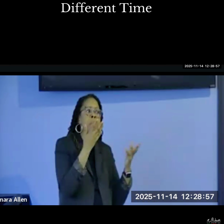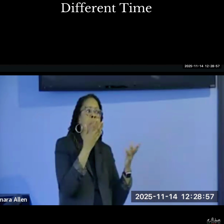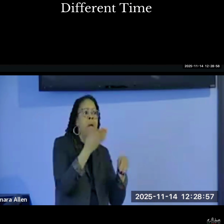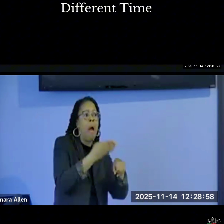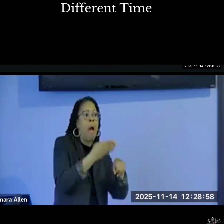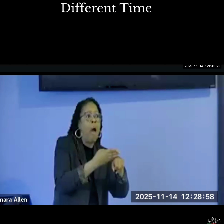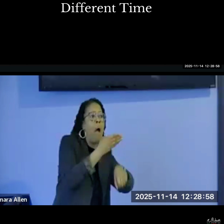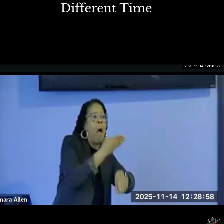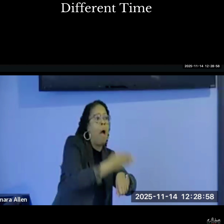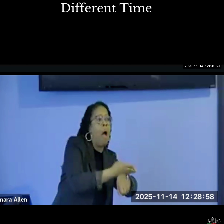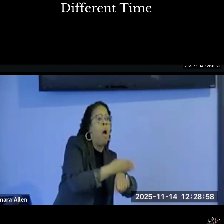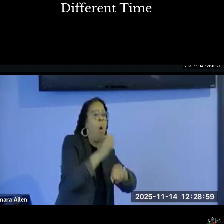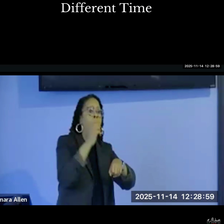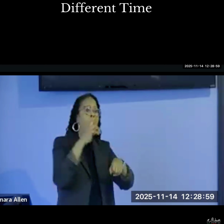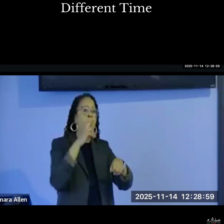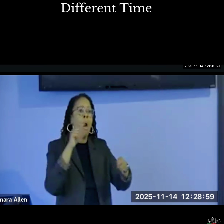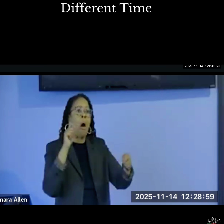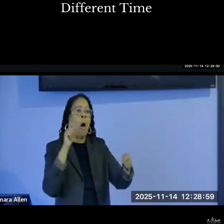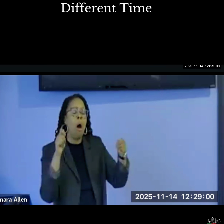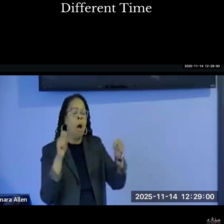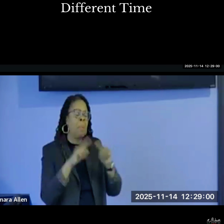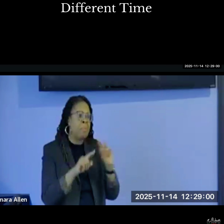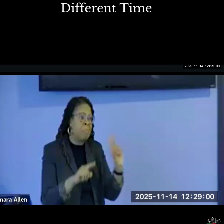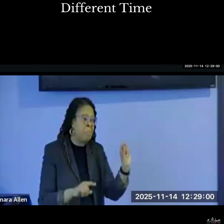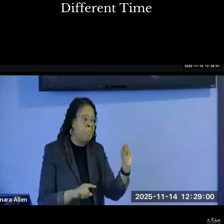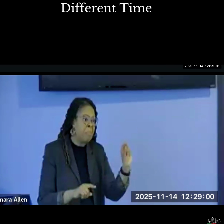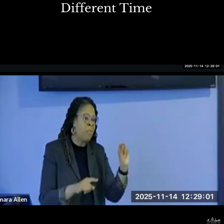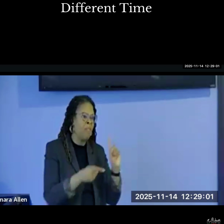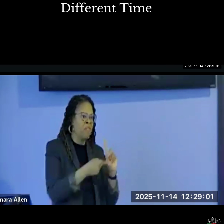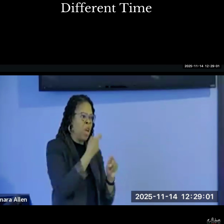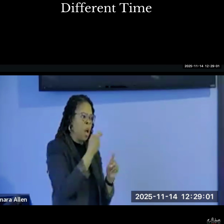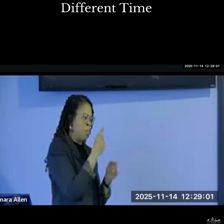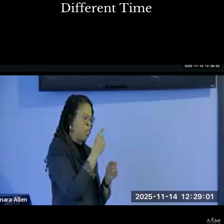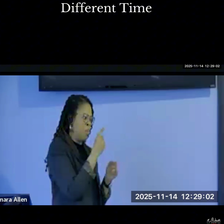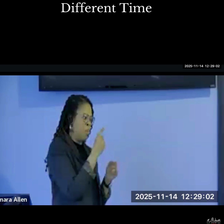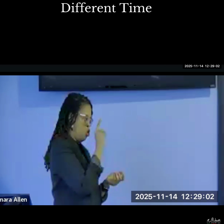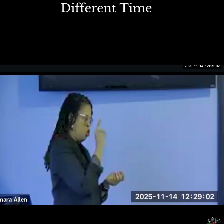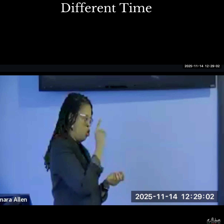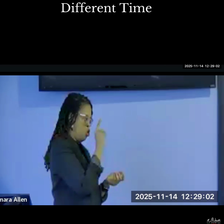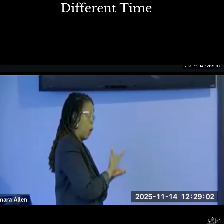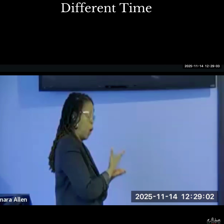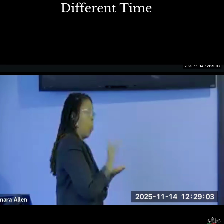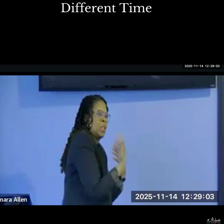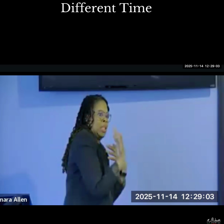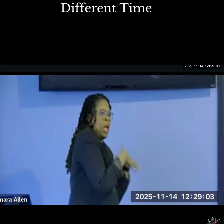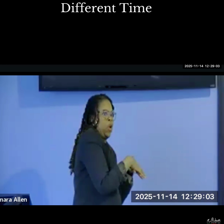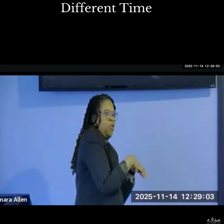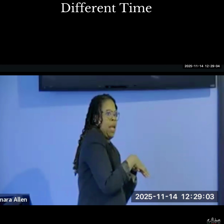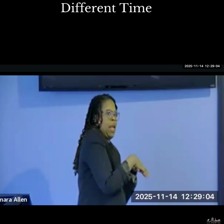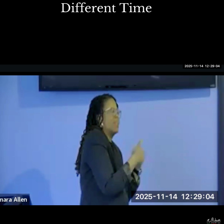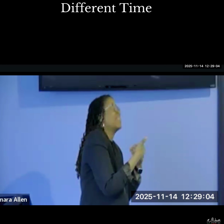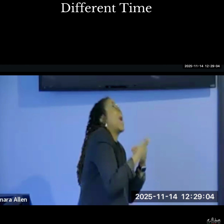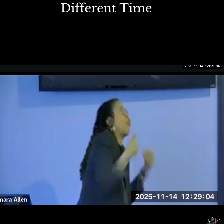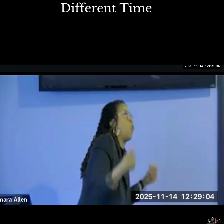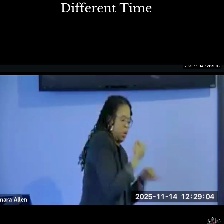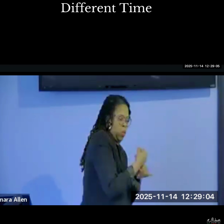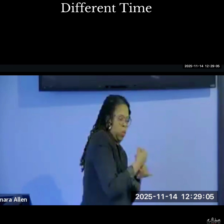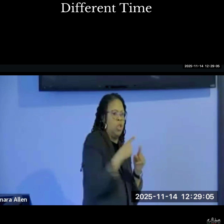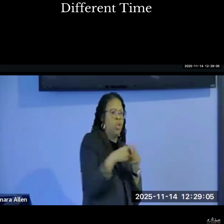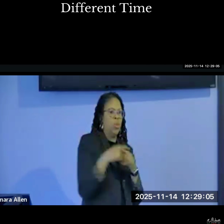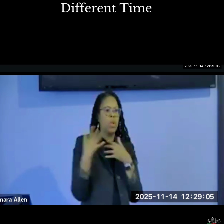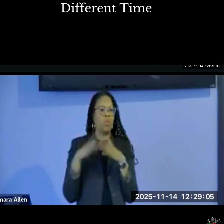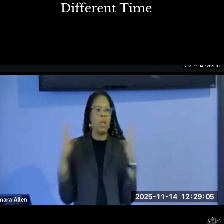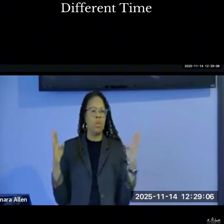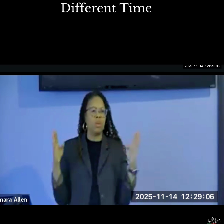And so this is what impacted me the most, right? I mean, I thought that through time there might have been slight changes, perhaps